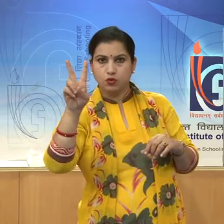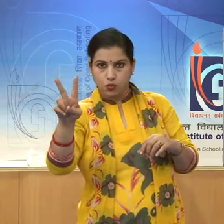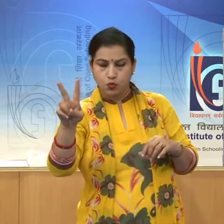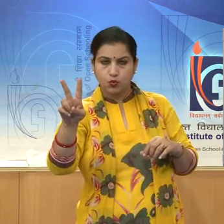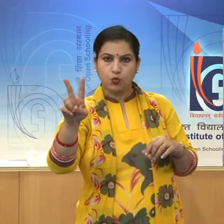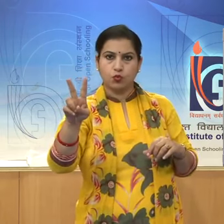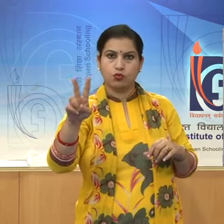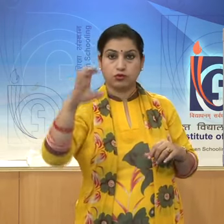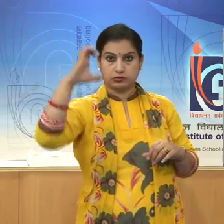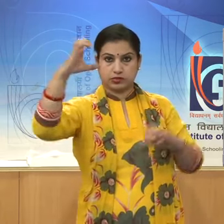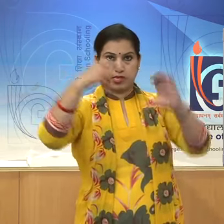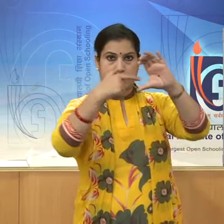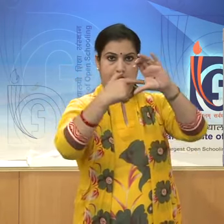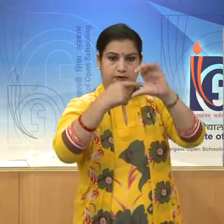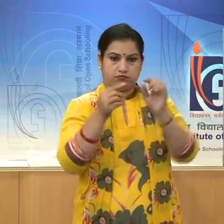1642 CE.